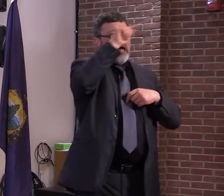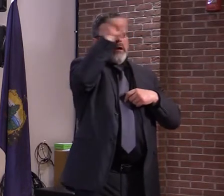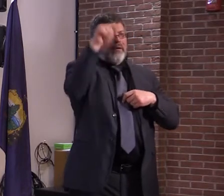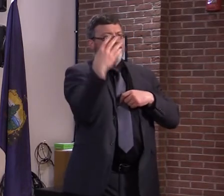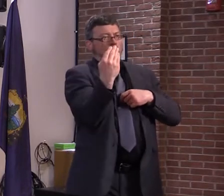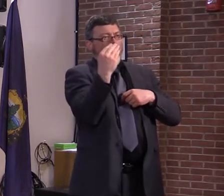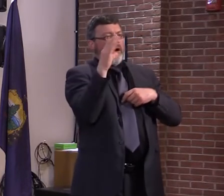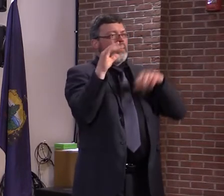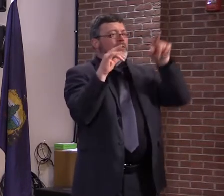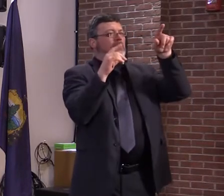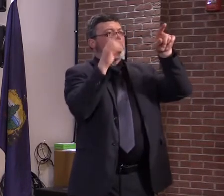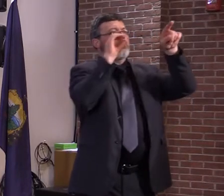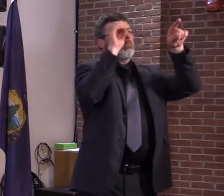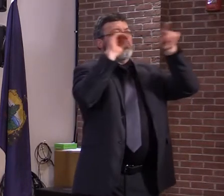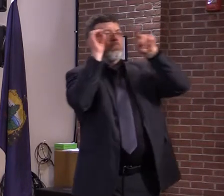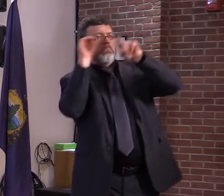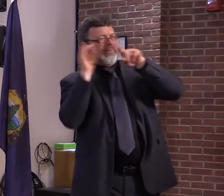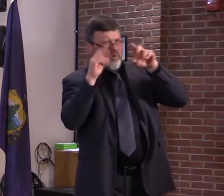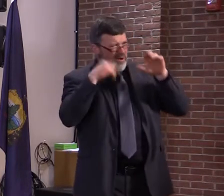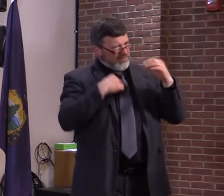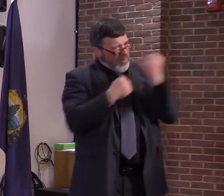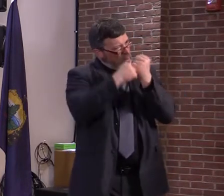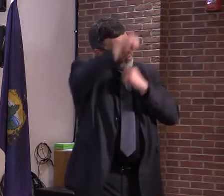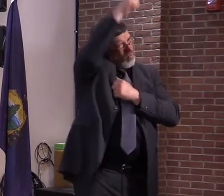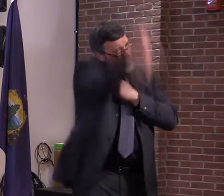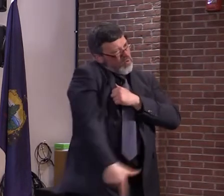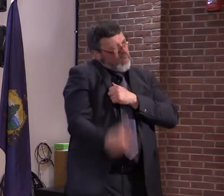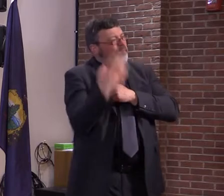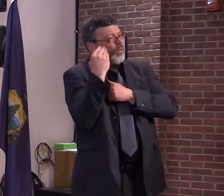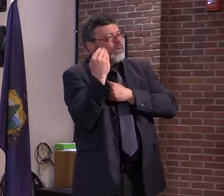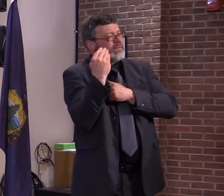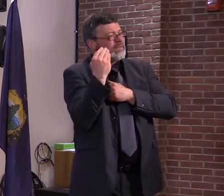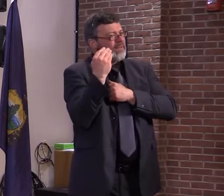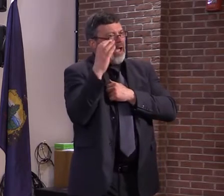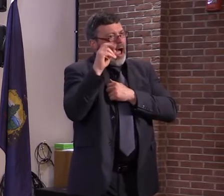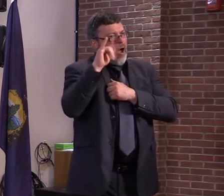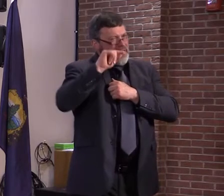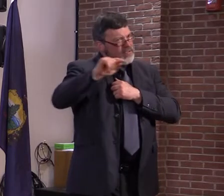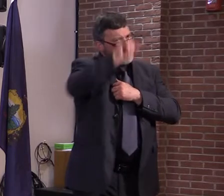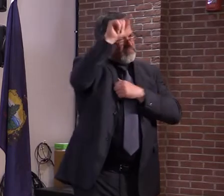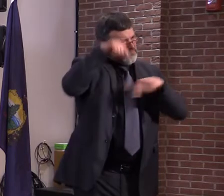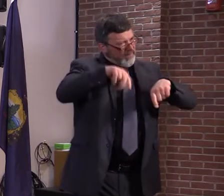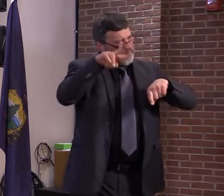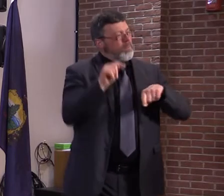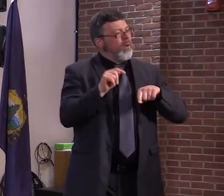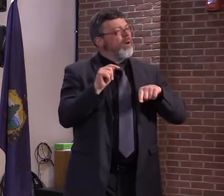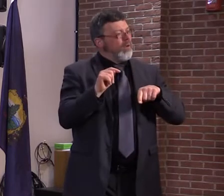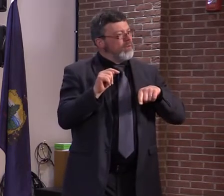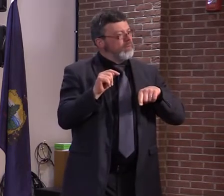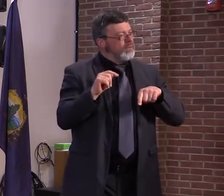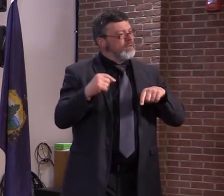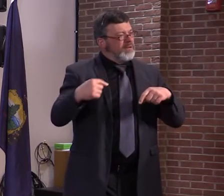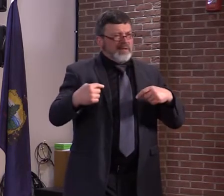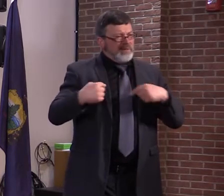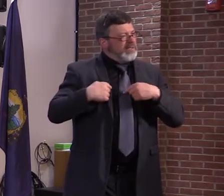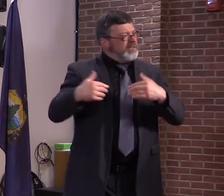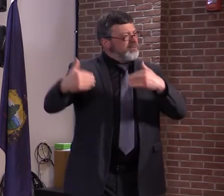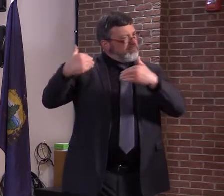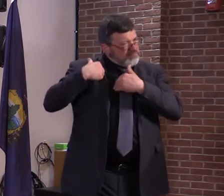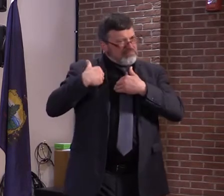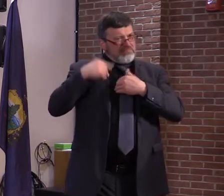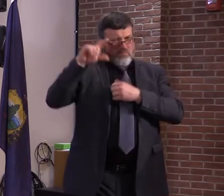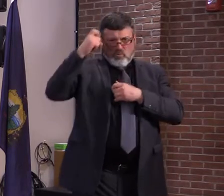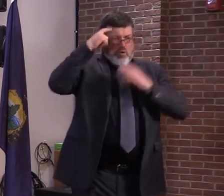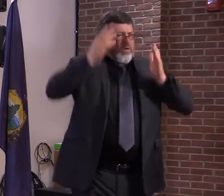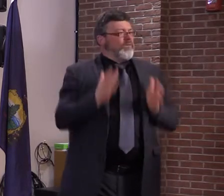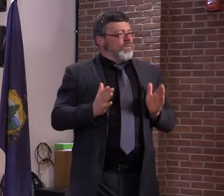a much smaller contingency, I think it's incumbent upon the governor to do just that. I mean,